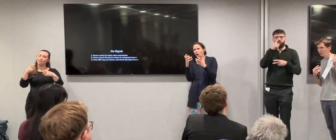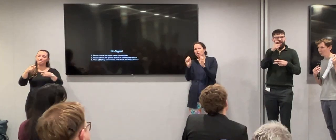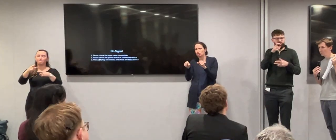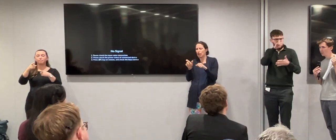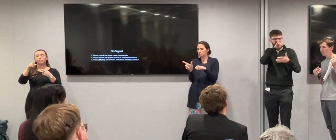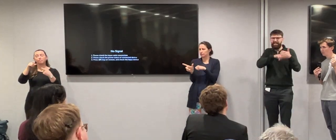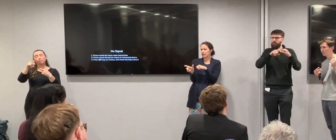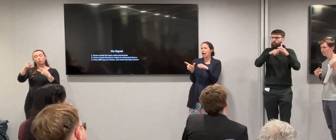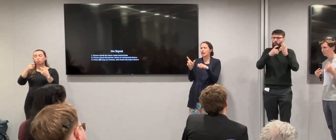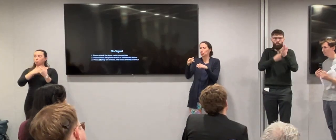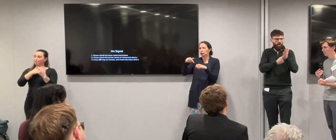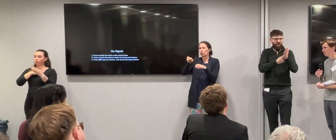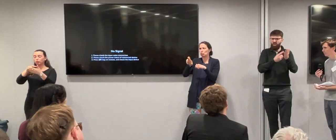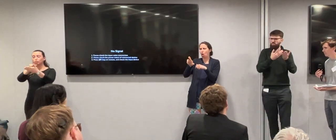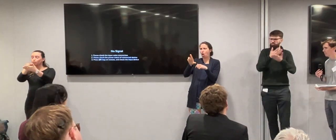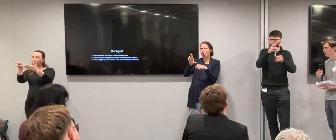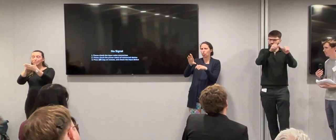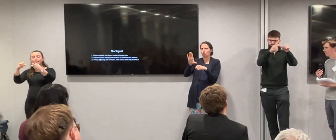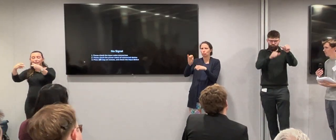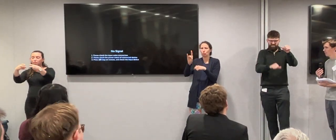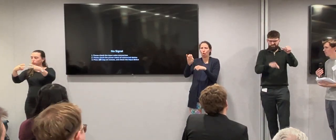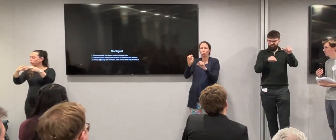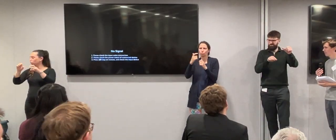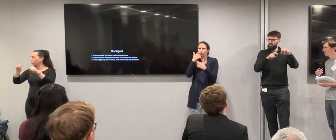the QR code on your phone.